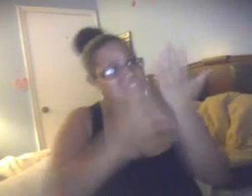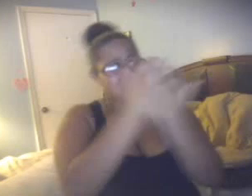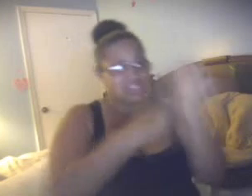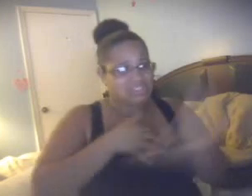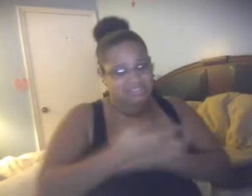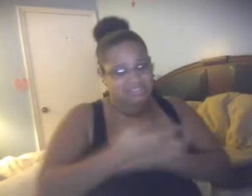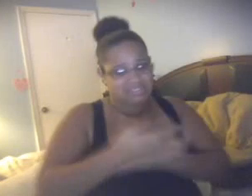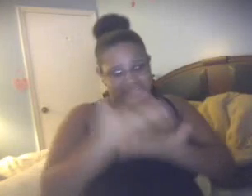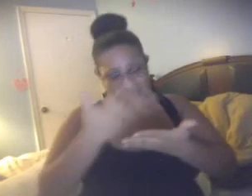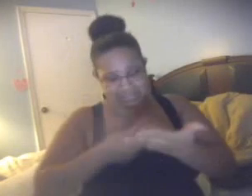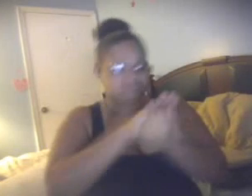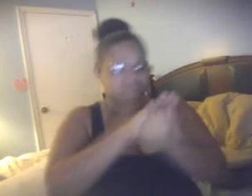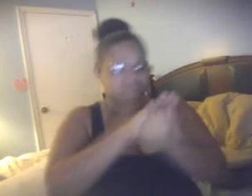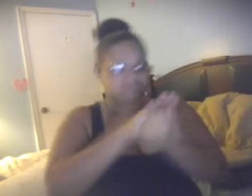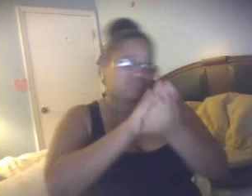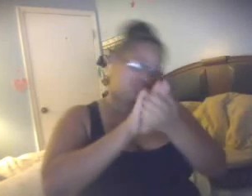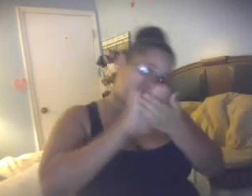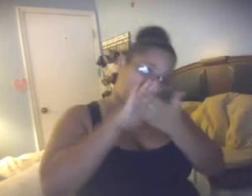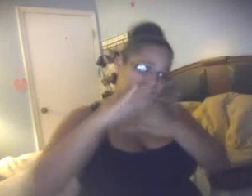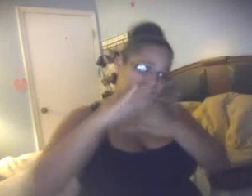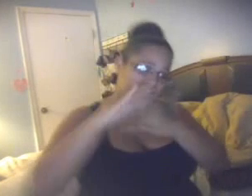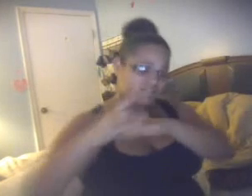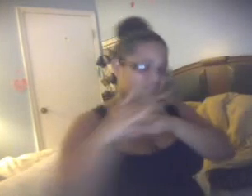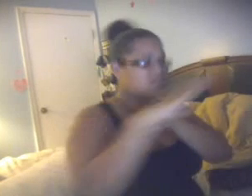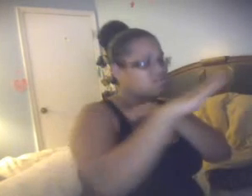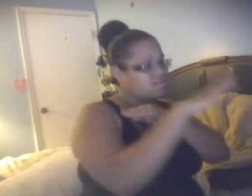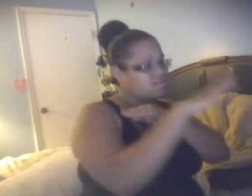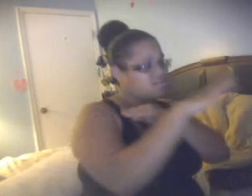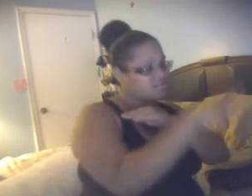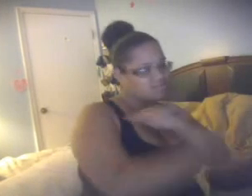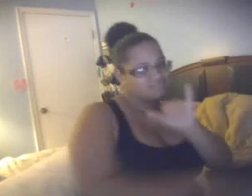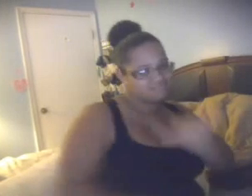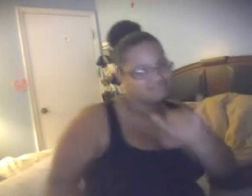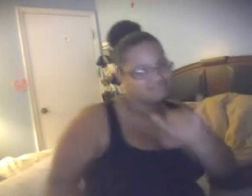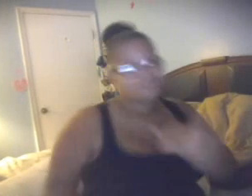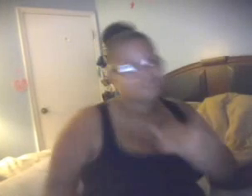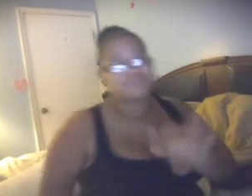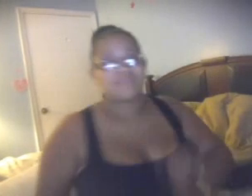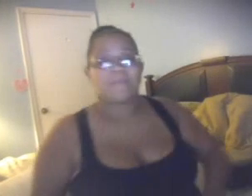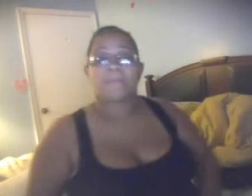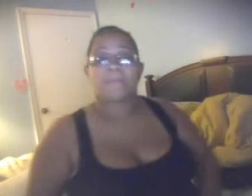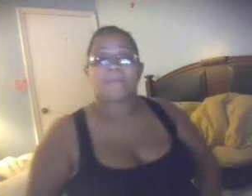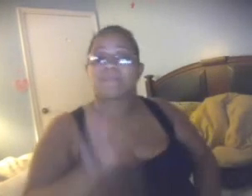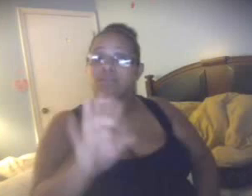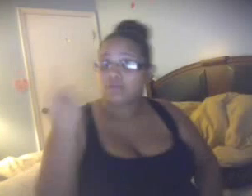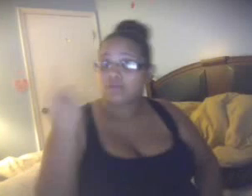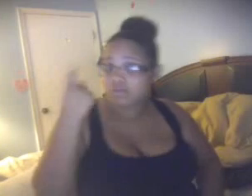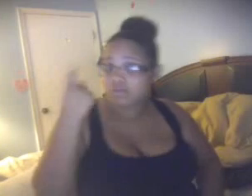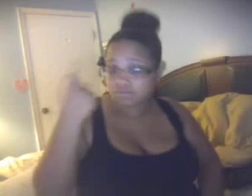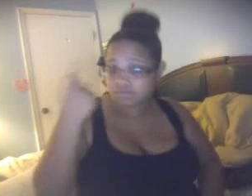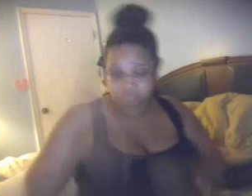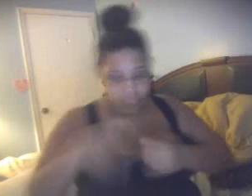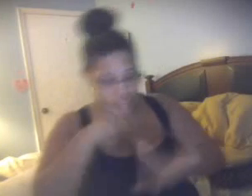four-page letter, and I enclosed it with a kiss. And when I write to